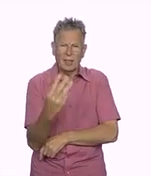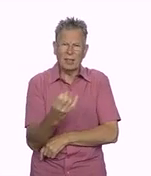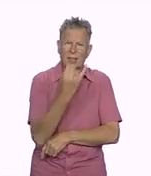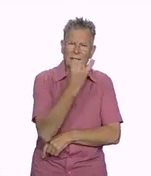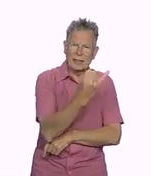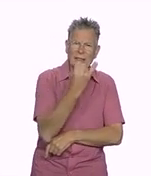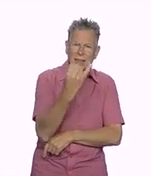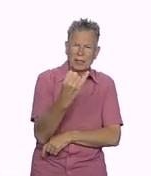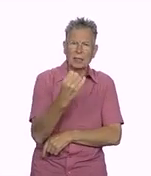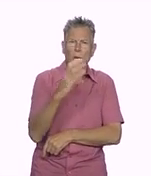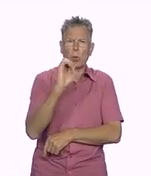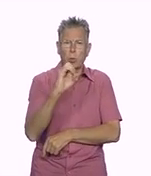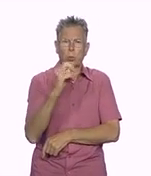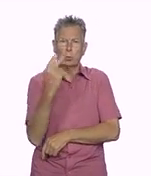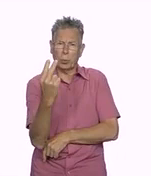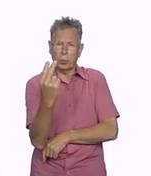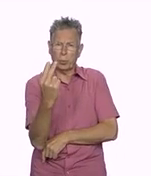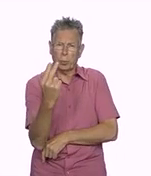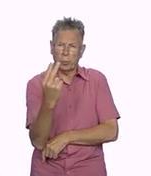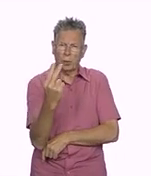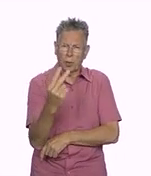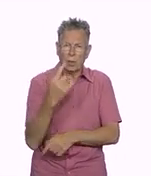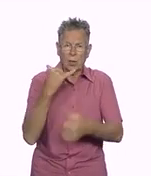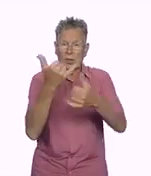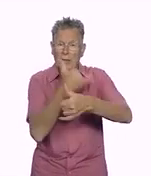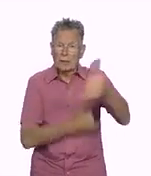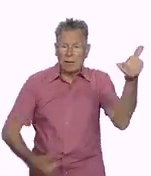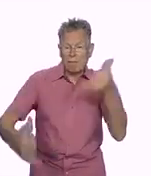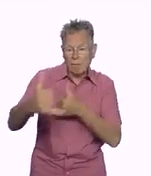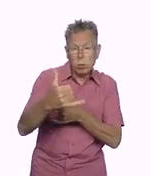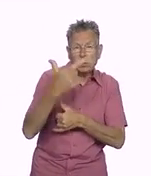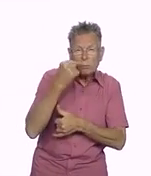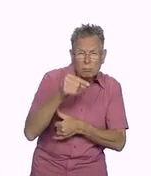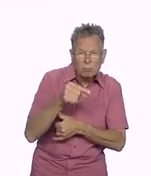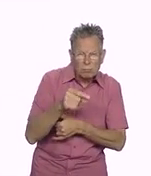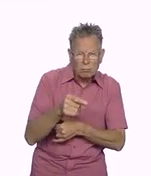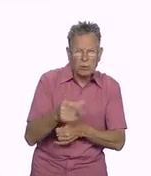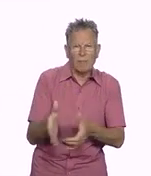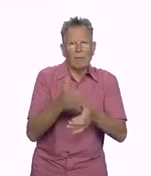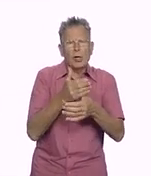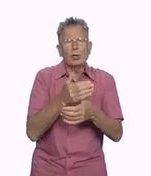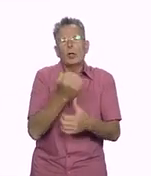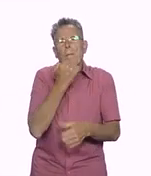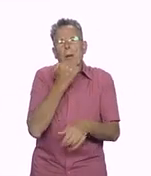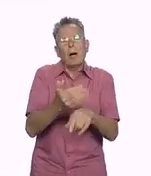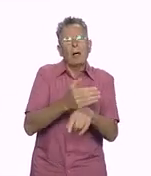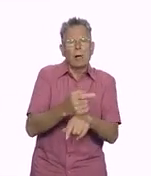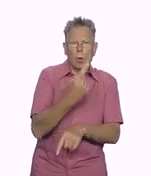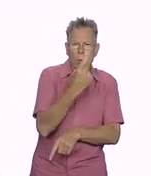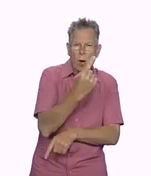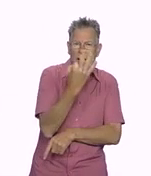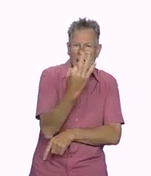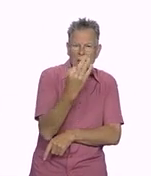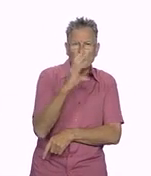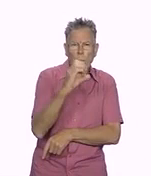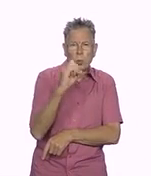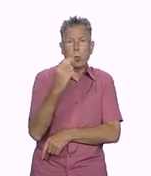923 6602. Text phone users can use the text relay service by